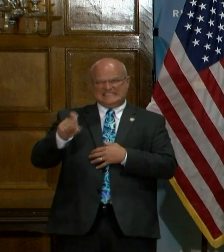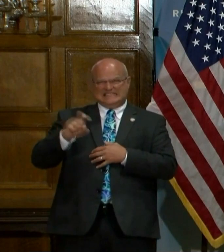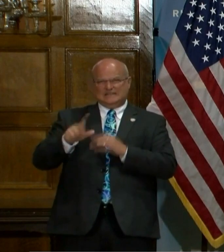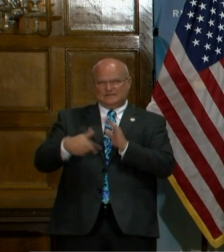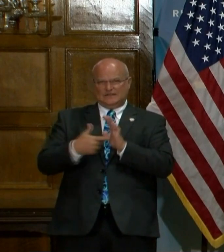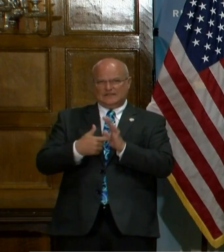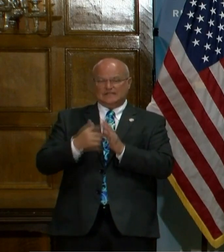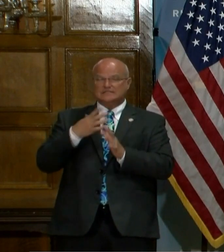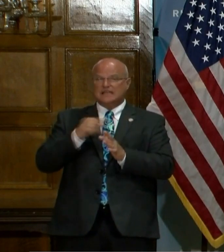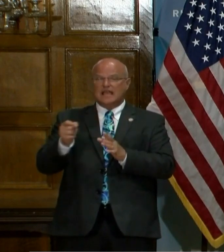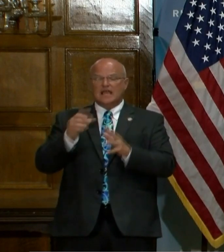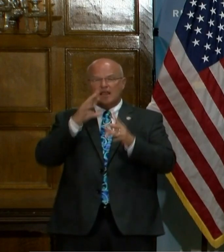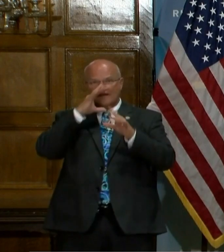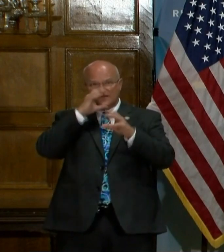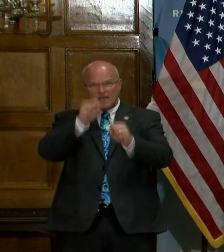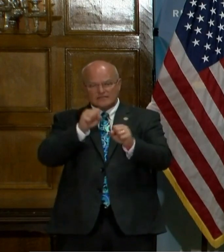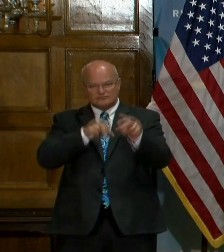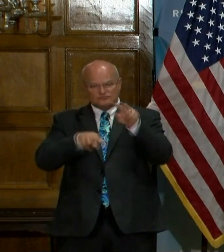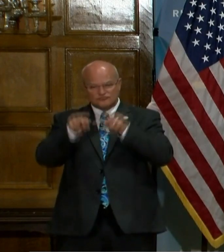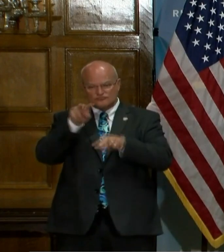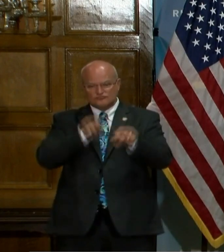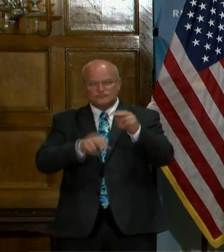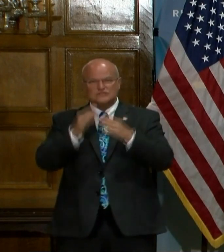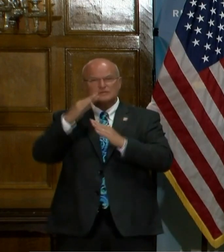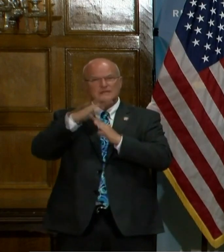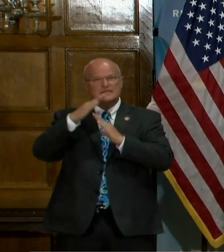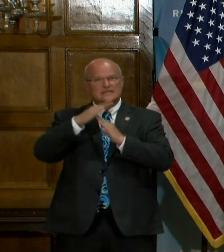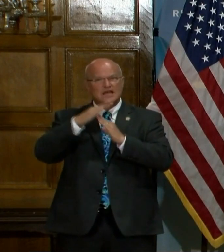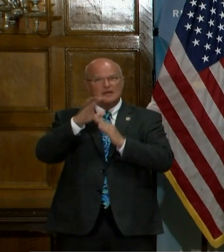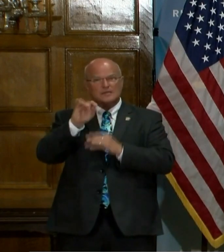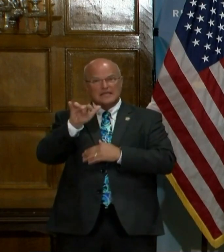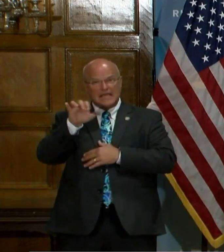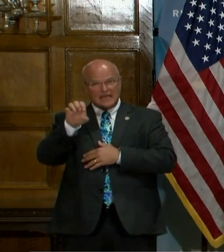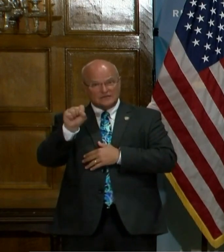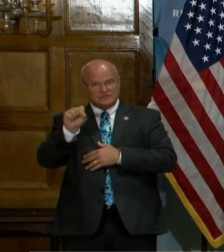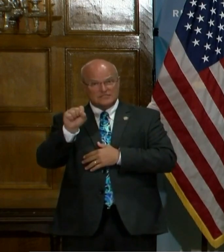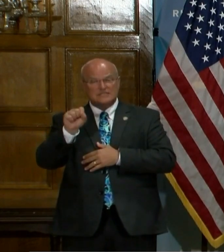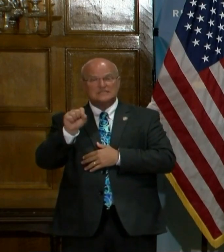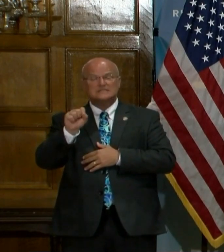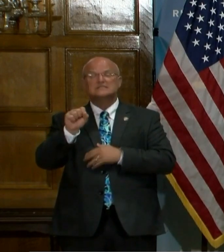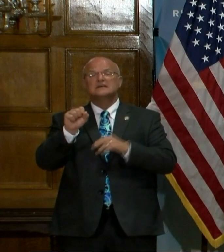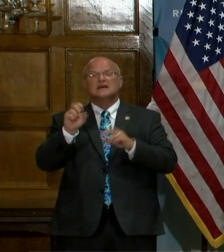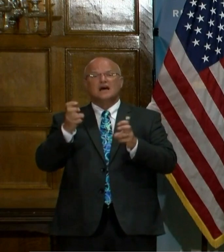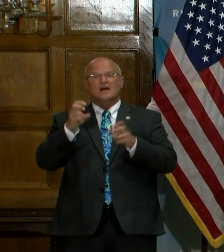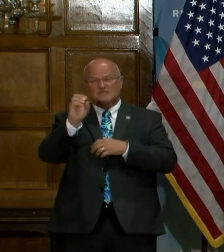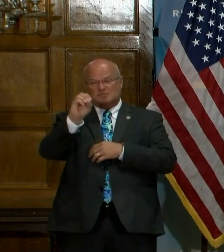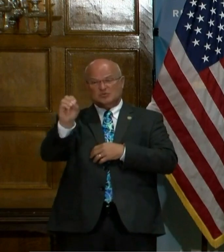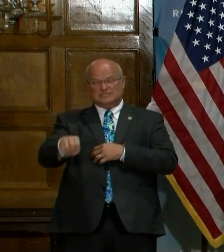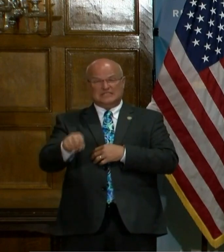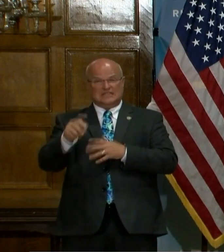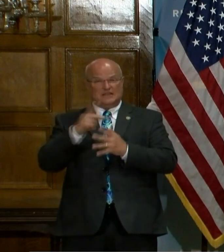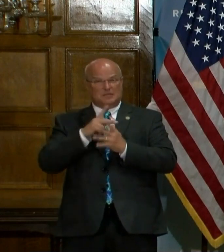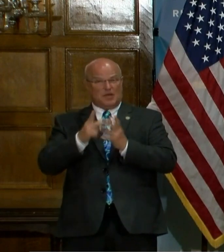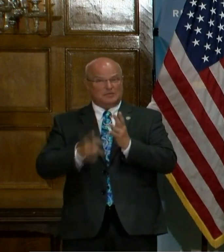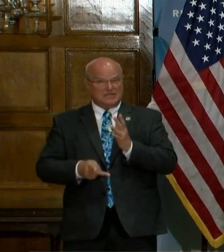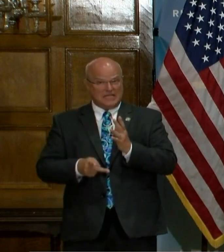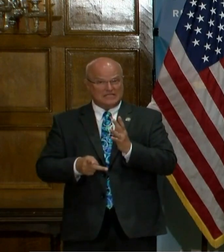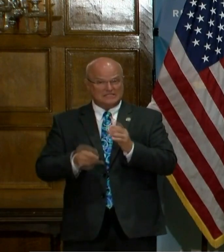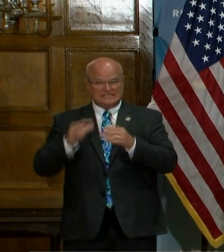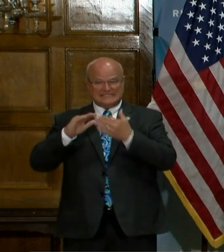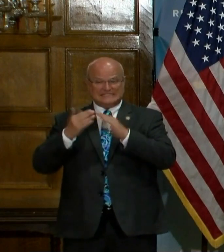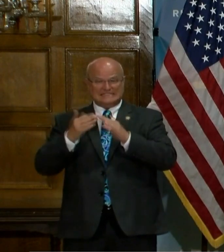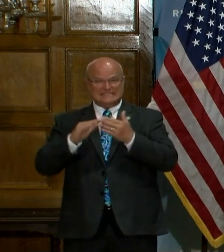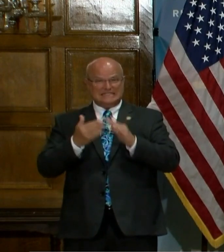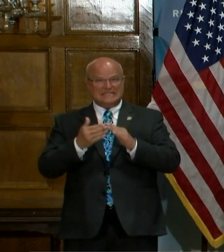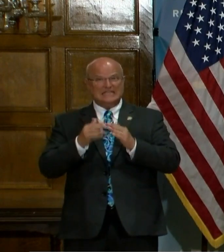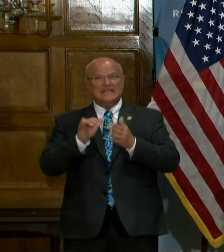this, and it's fascinating just looking at some of the top counties in terms of percent of the population in a